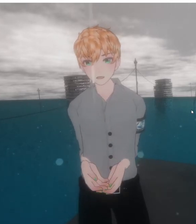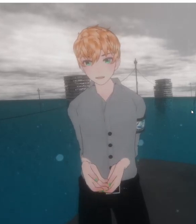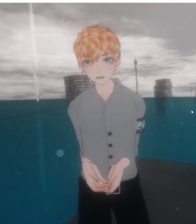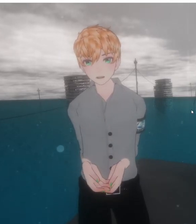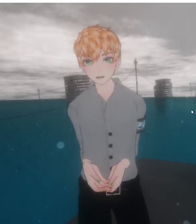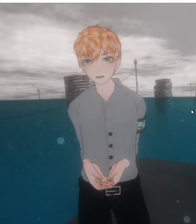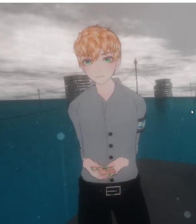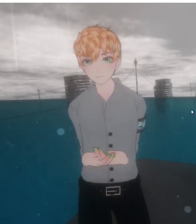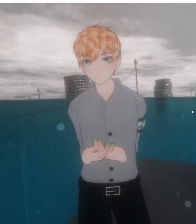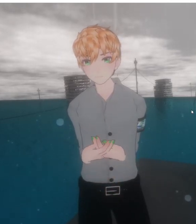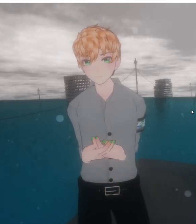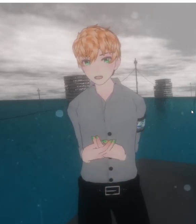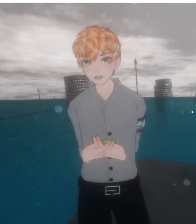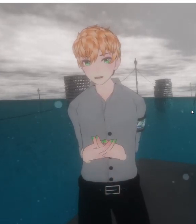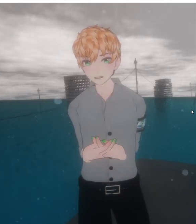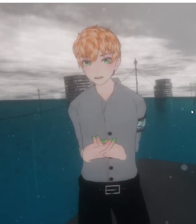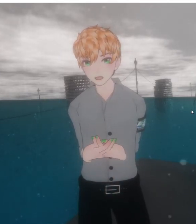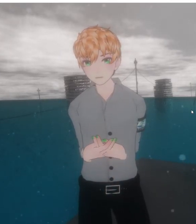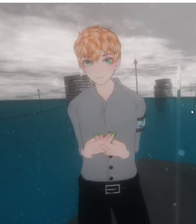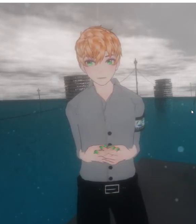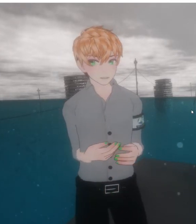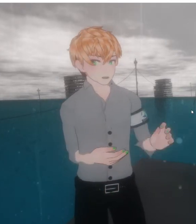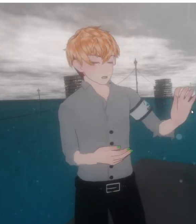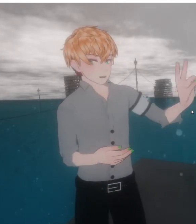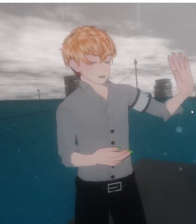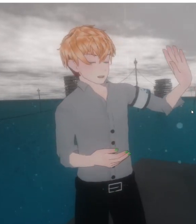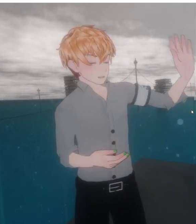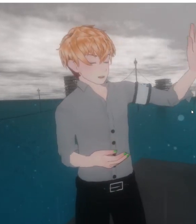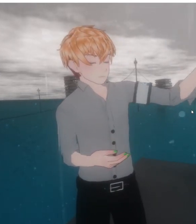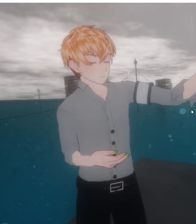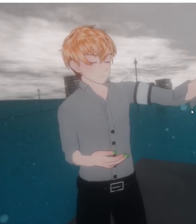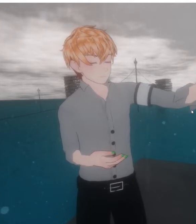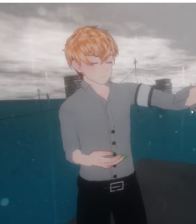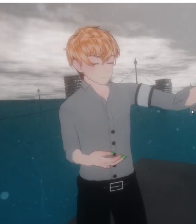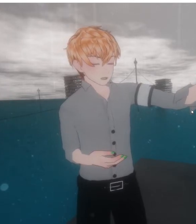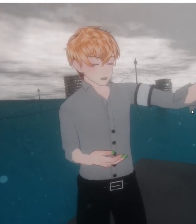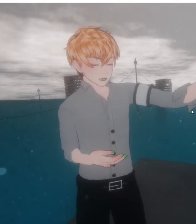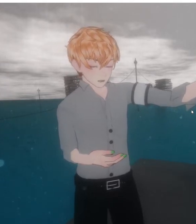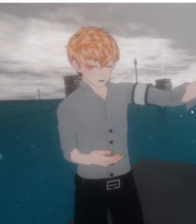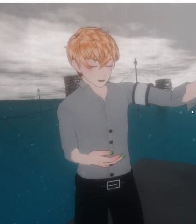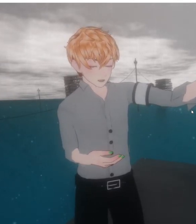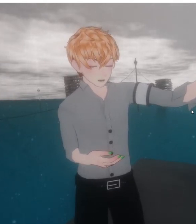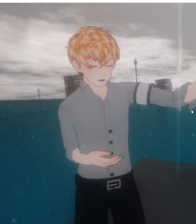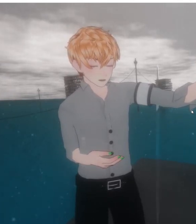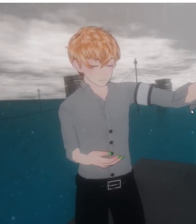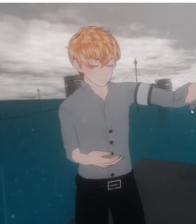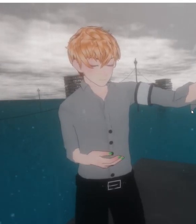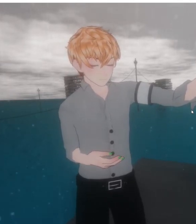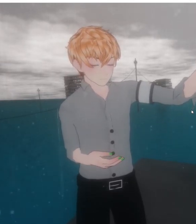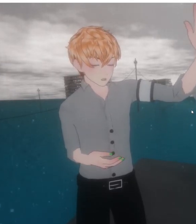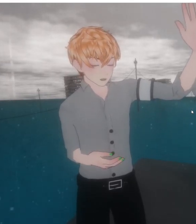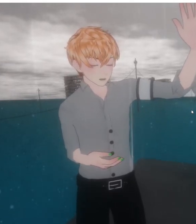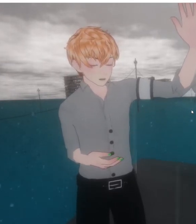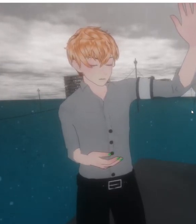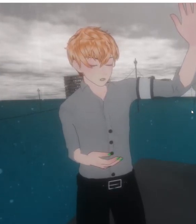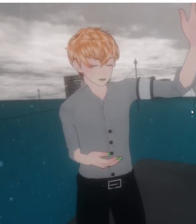despair at situations like looking into the future where we're